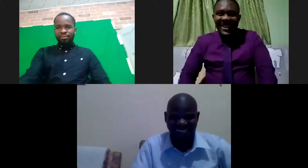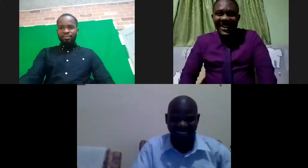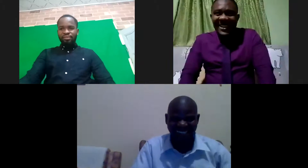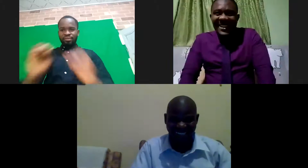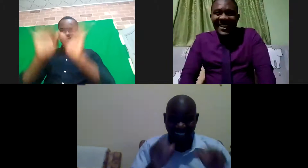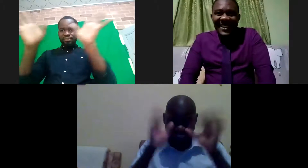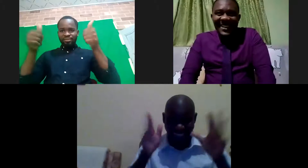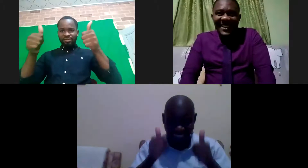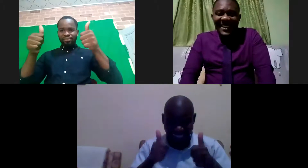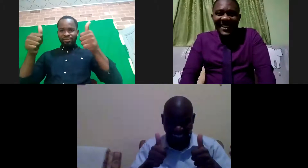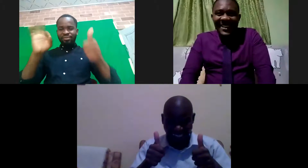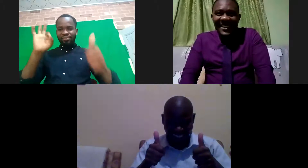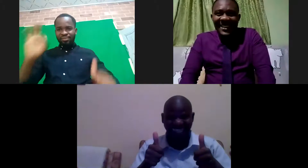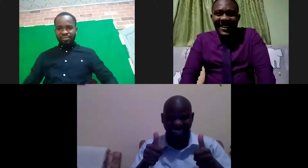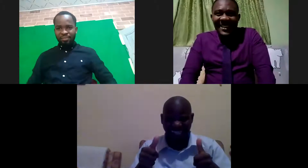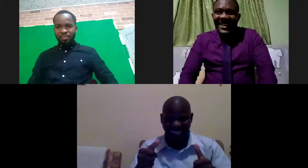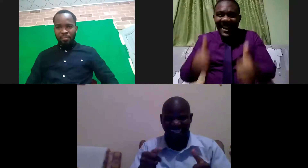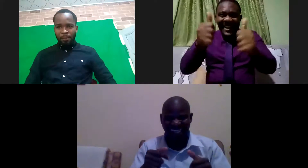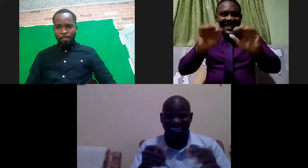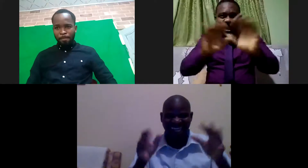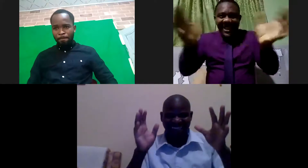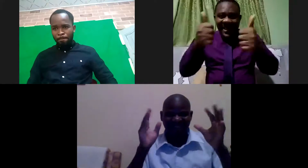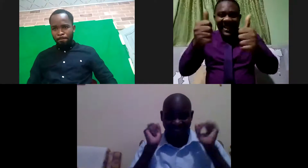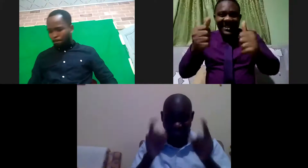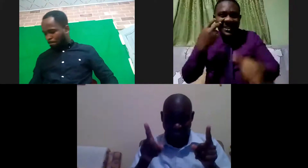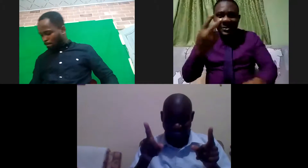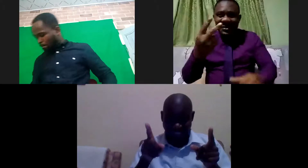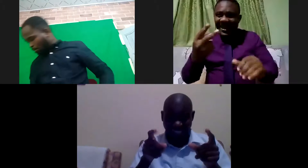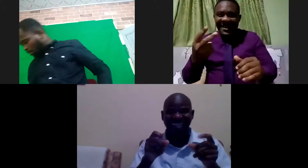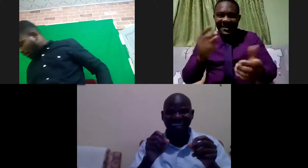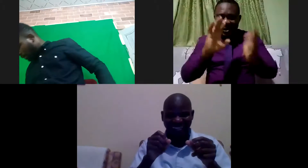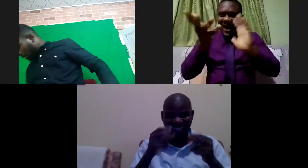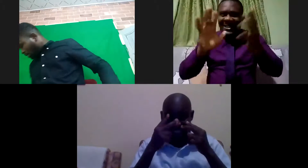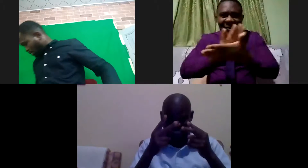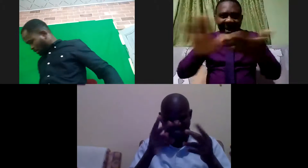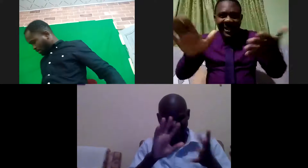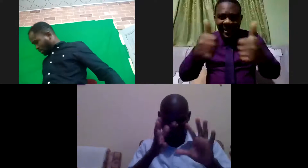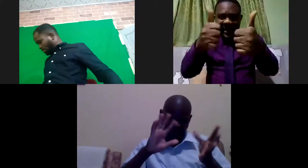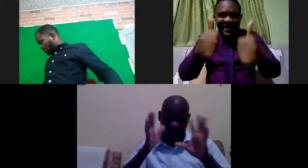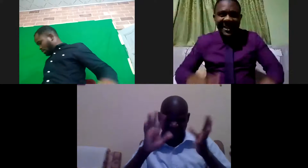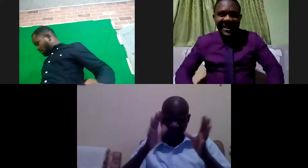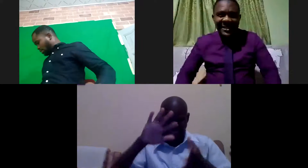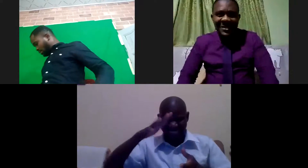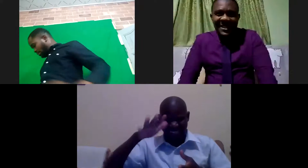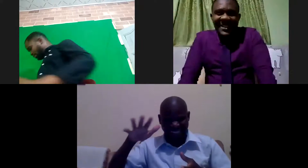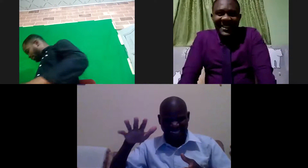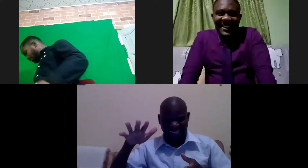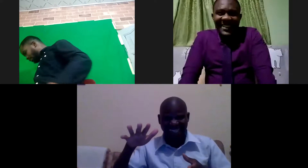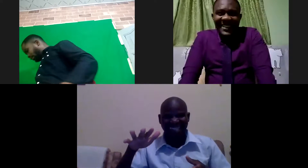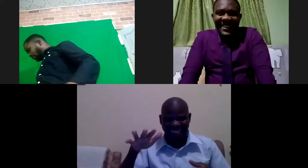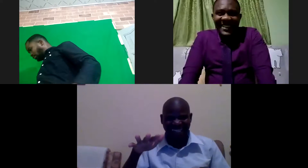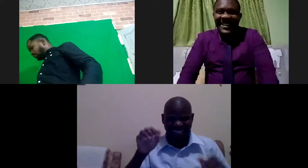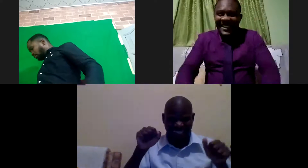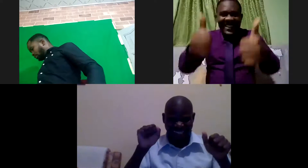yeah? you can hear me? Yes. Yeah, You can it is hear me clear. now? Yeah, I can see you. Oh, Yeah. okay, Hands are okay, very okay. clear. Excellent. Good.